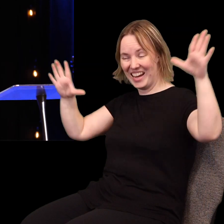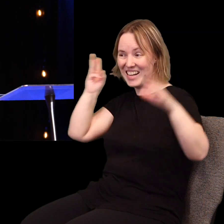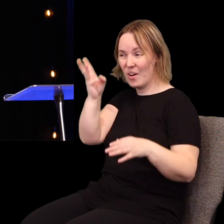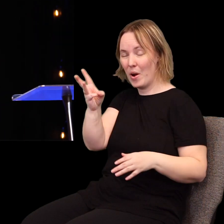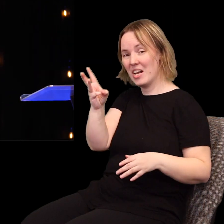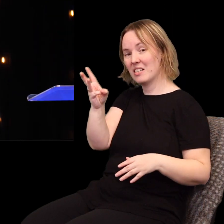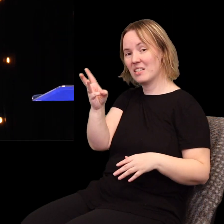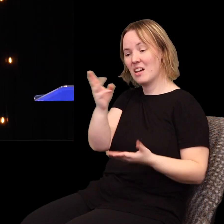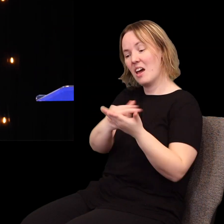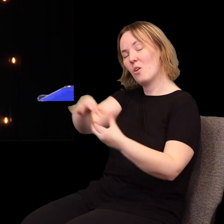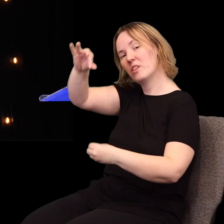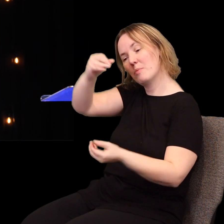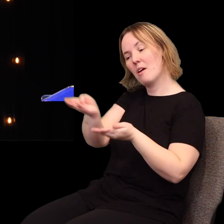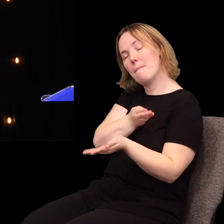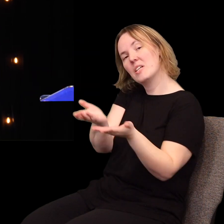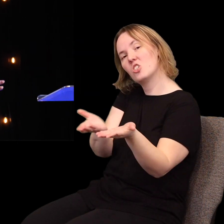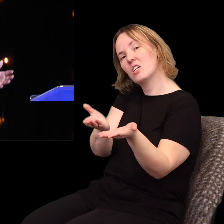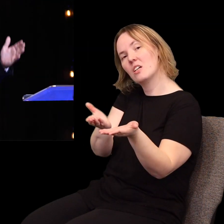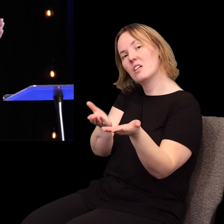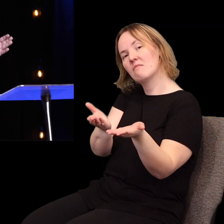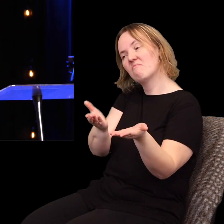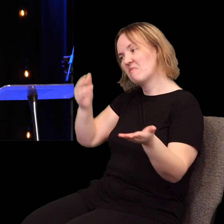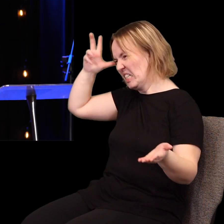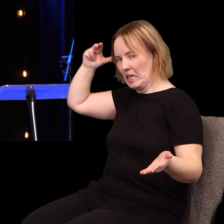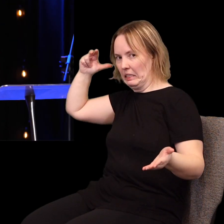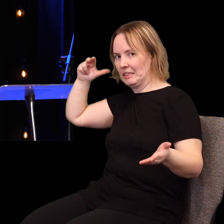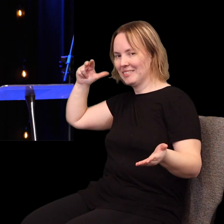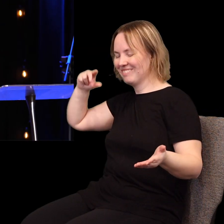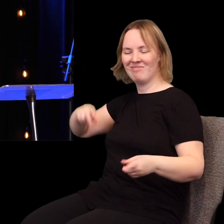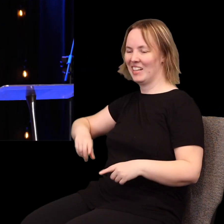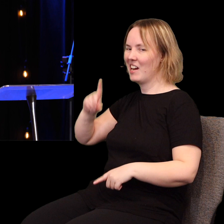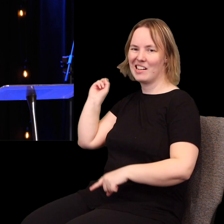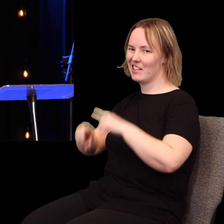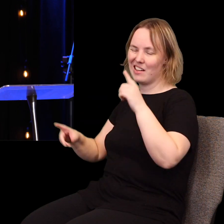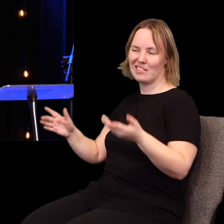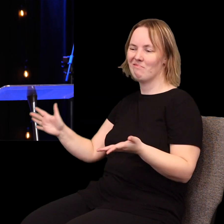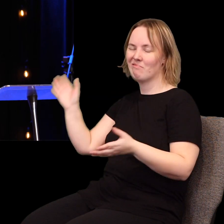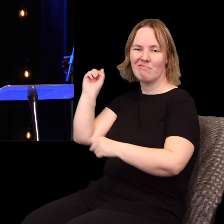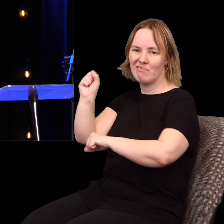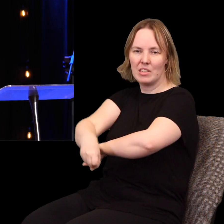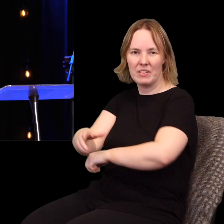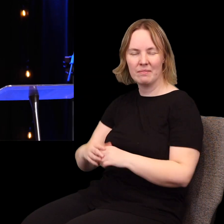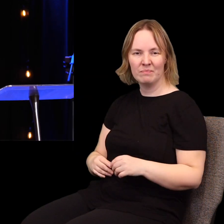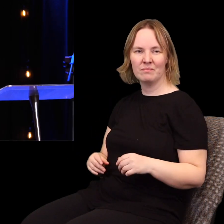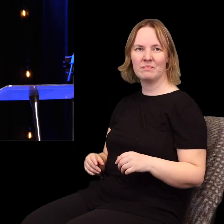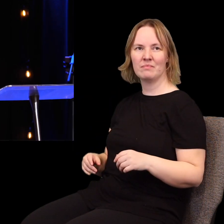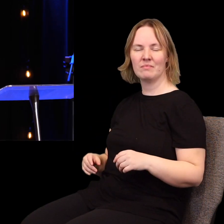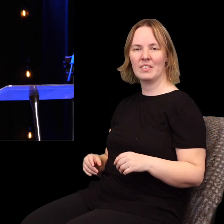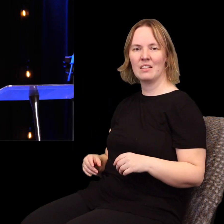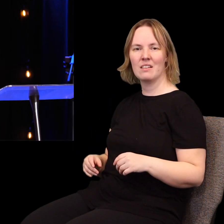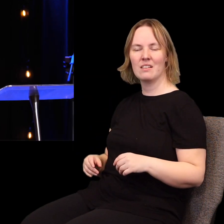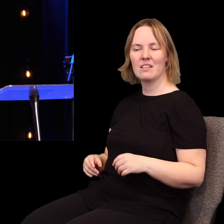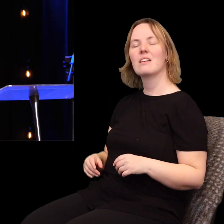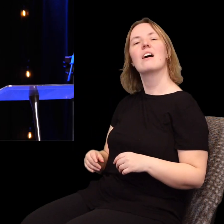light and a witness and Holy Spirit ministry that Satan himself is not going to be able to extinguish. There's a little